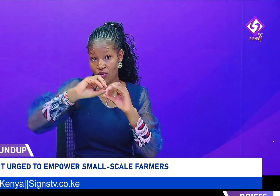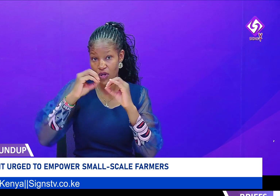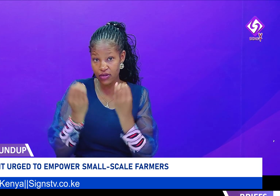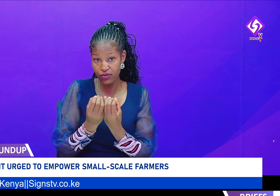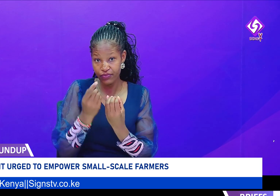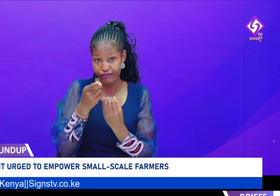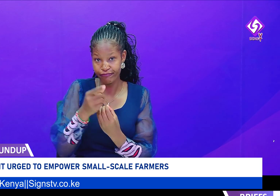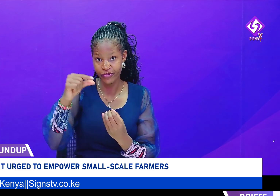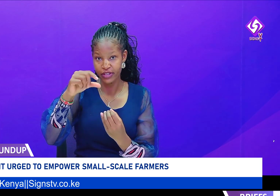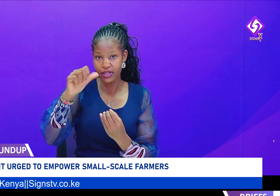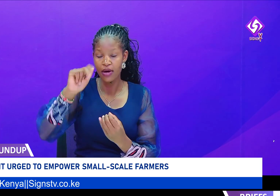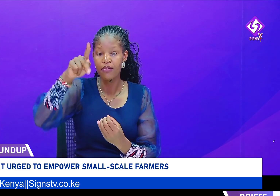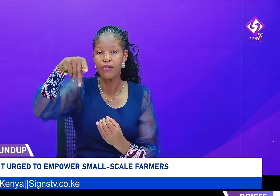Children Hope Center,